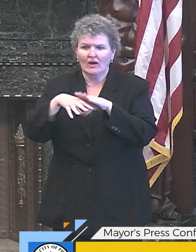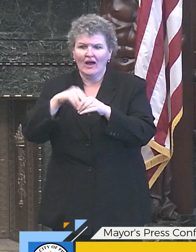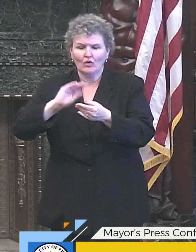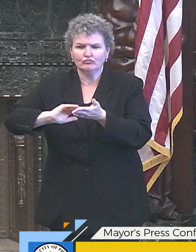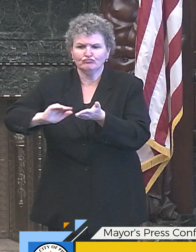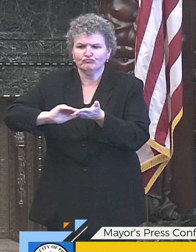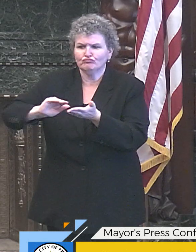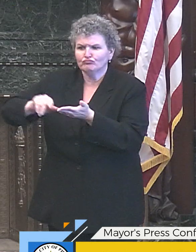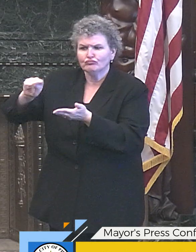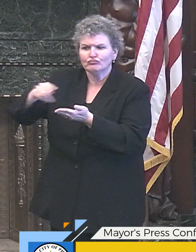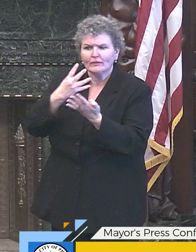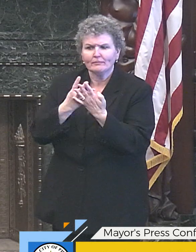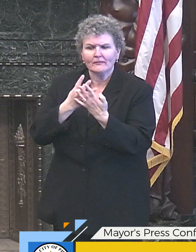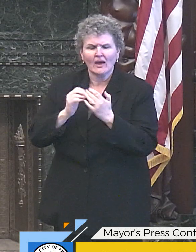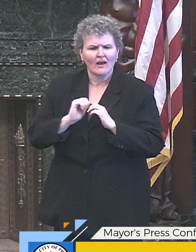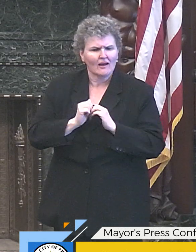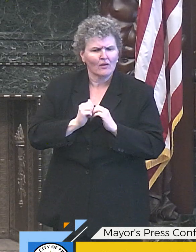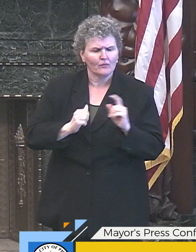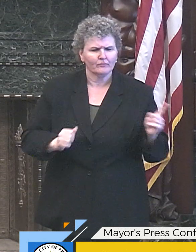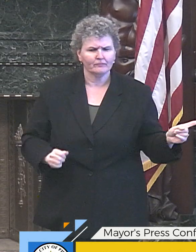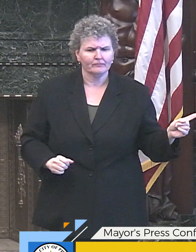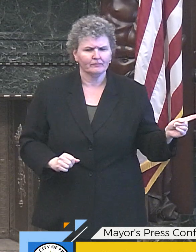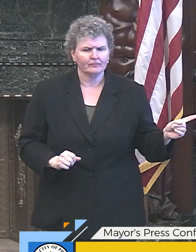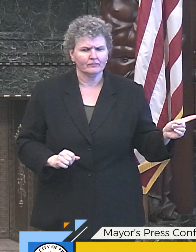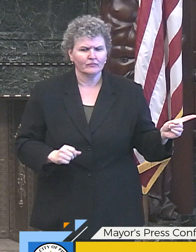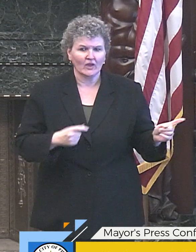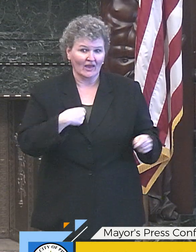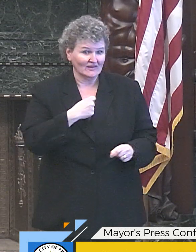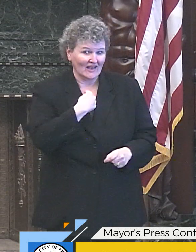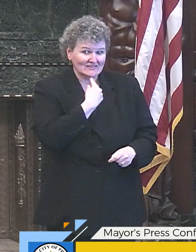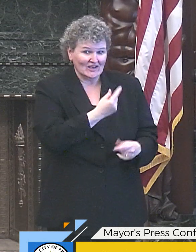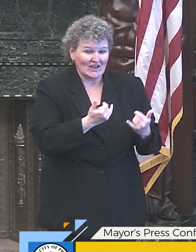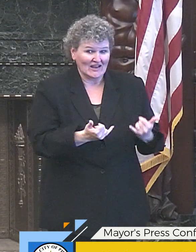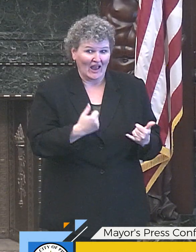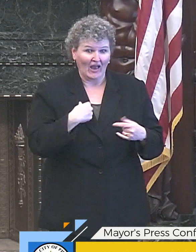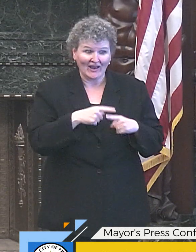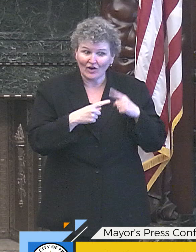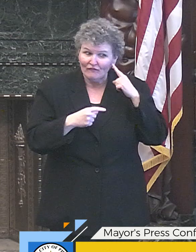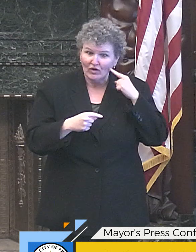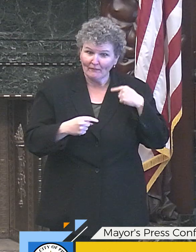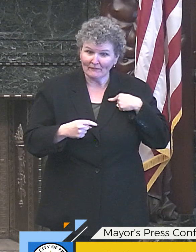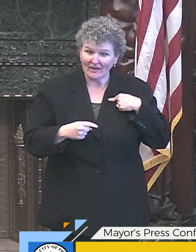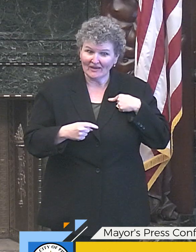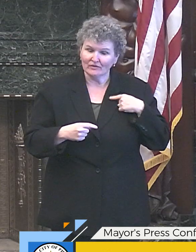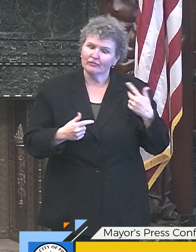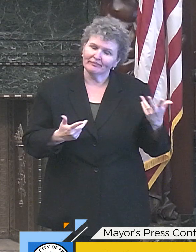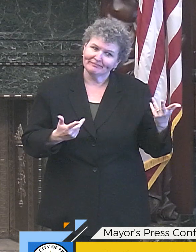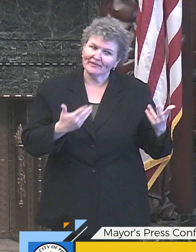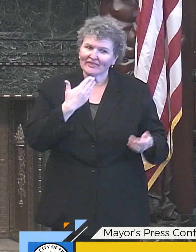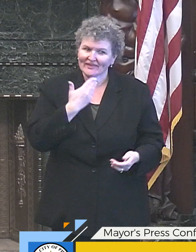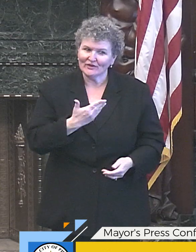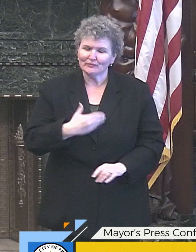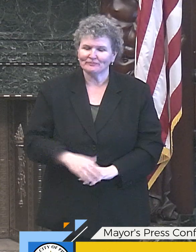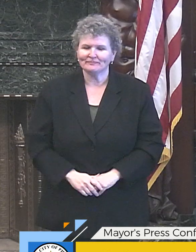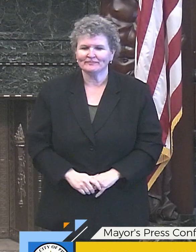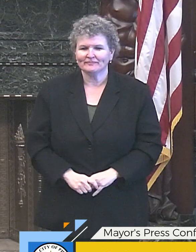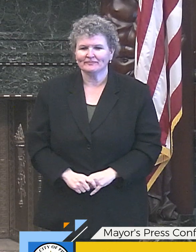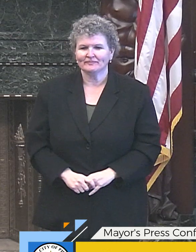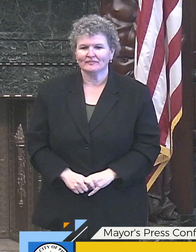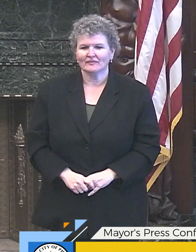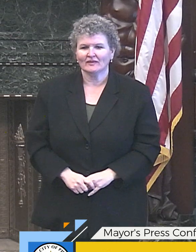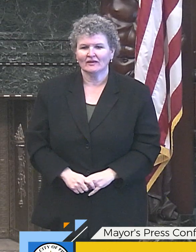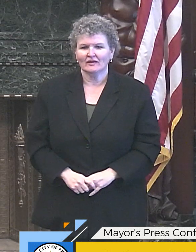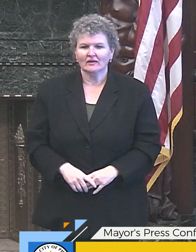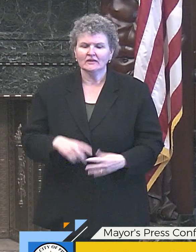So I think we can cover some of that right now, if you want, Pat. So, Thanks. We certainly recognize that there are